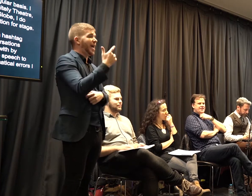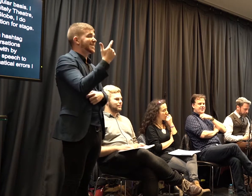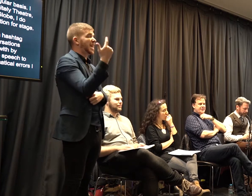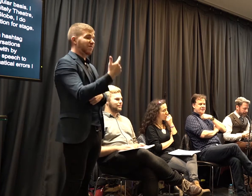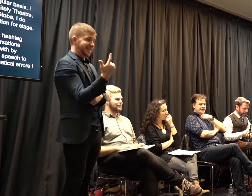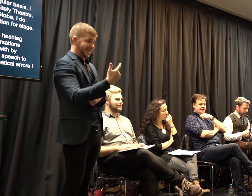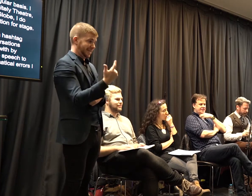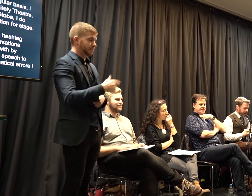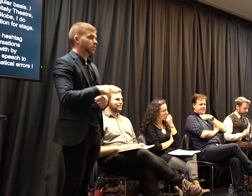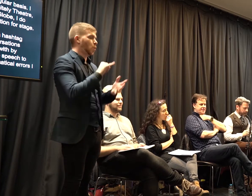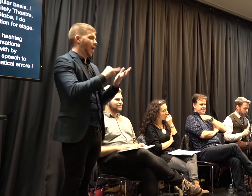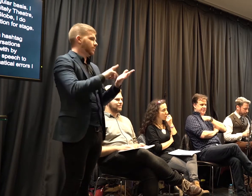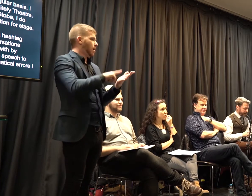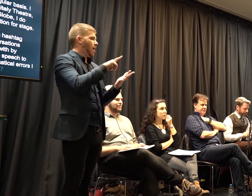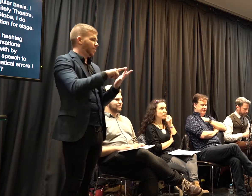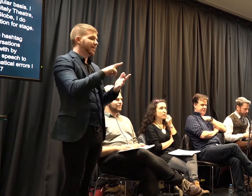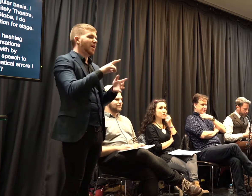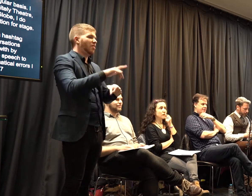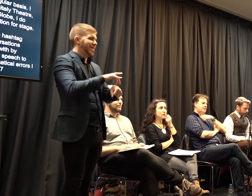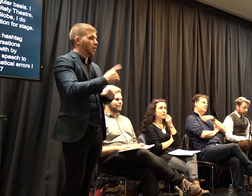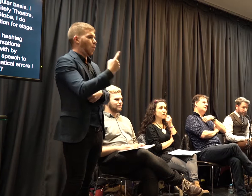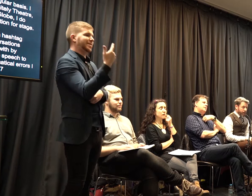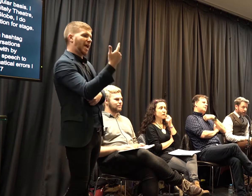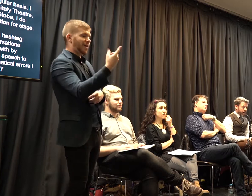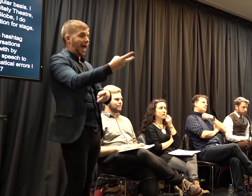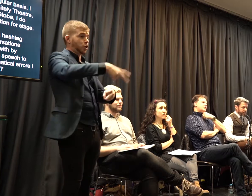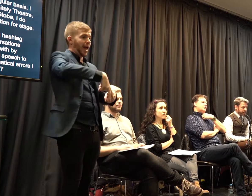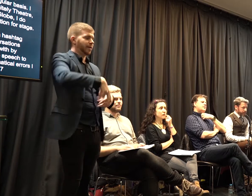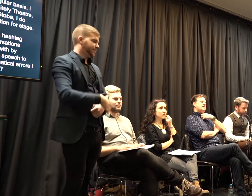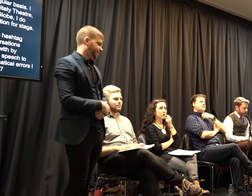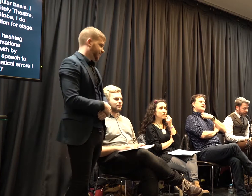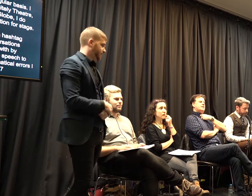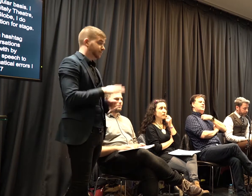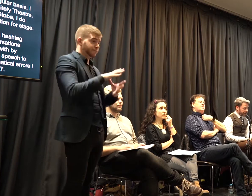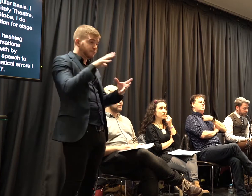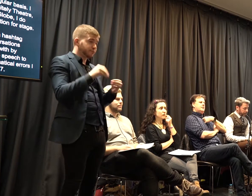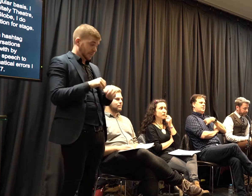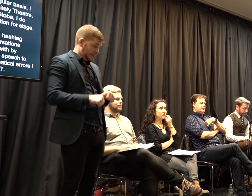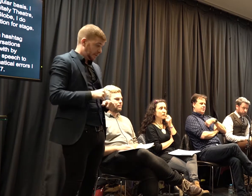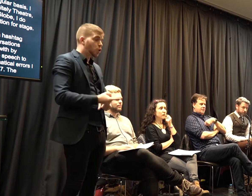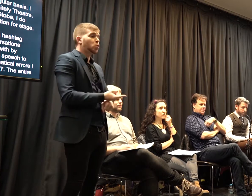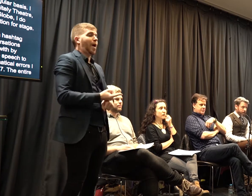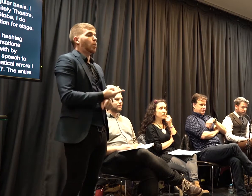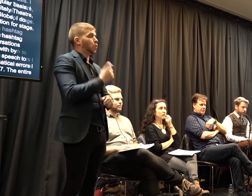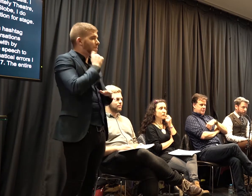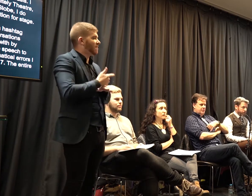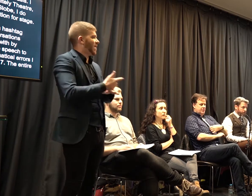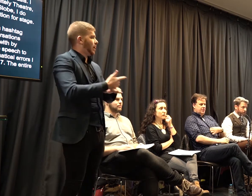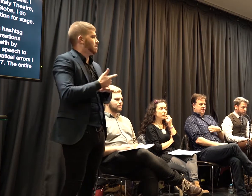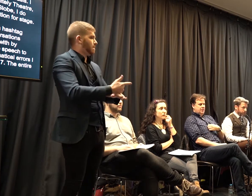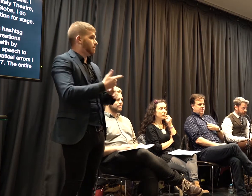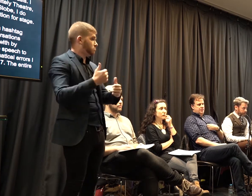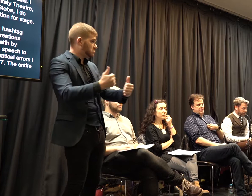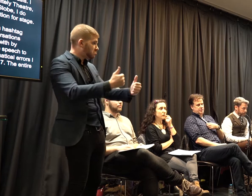SLITheatre17. That's SLITheatre17. The entire proceedings of this afternoon, that's 2 hours, will be filmed. So if